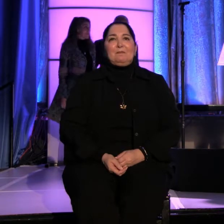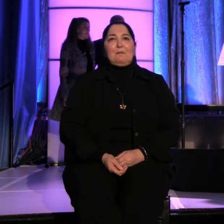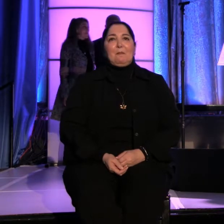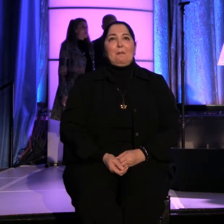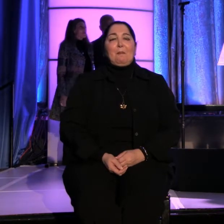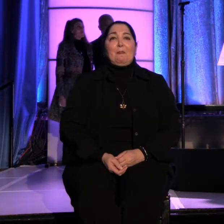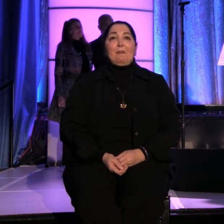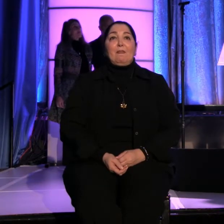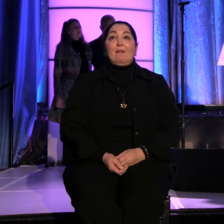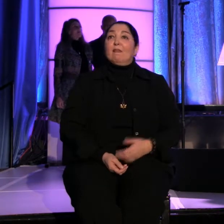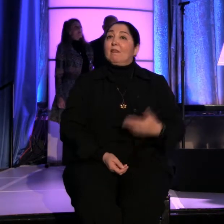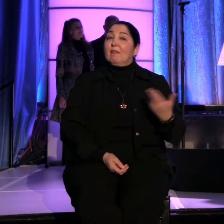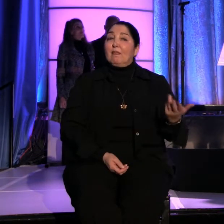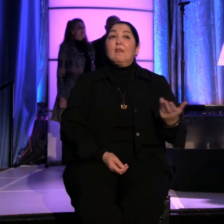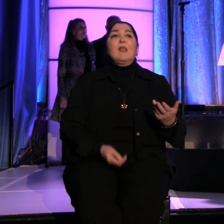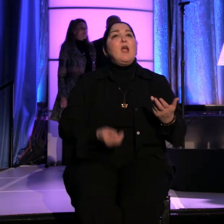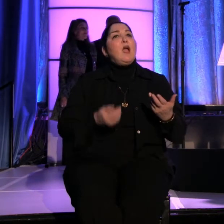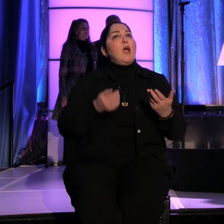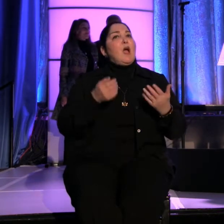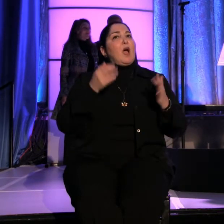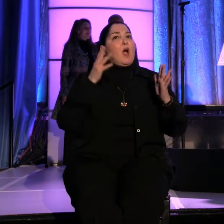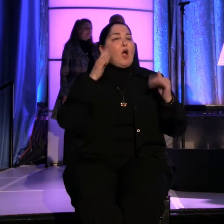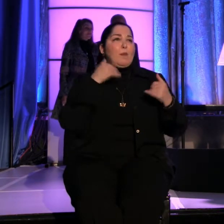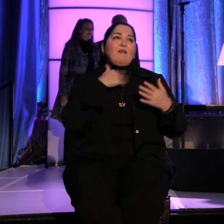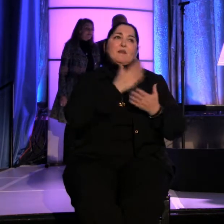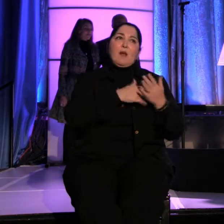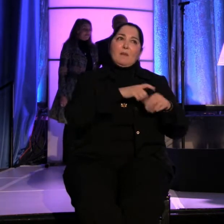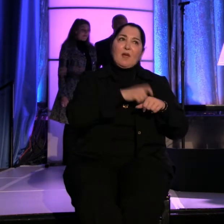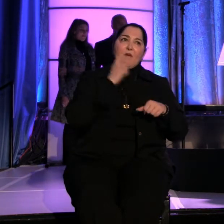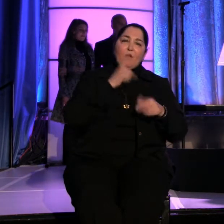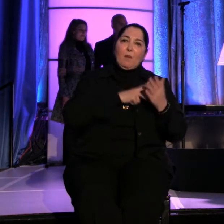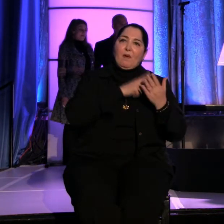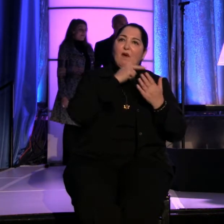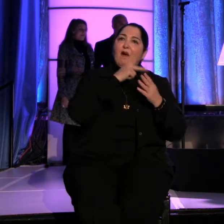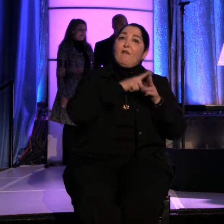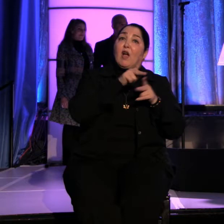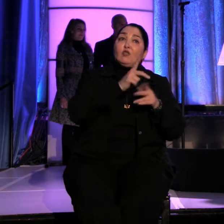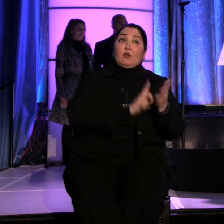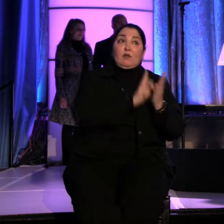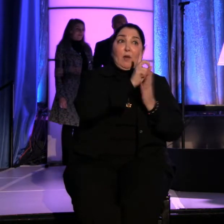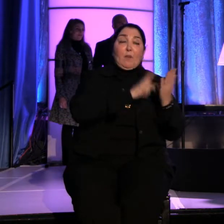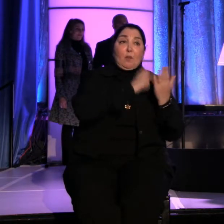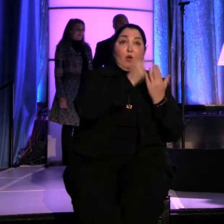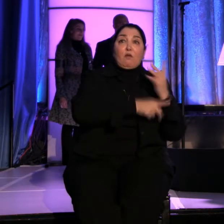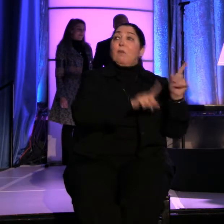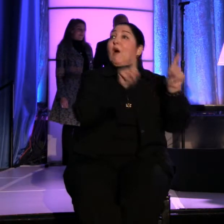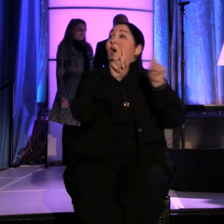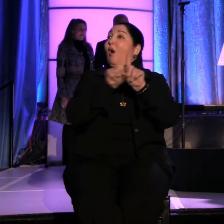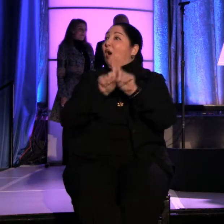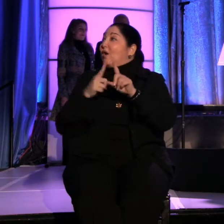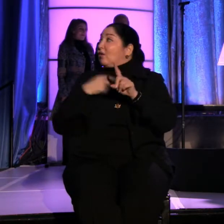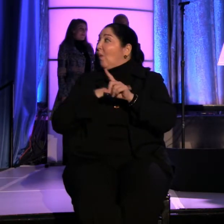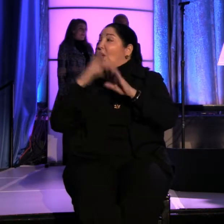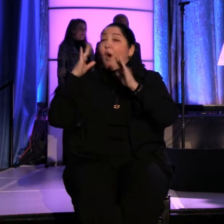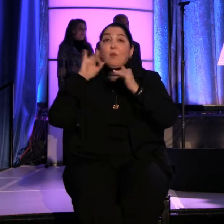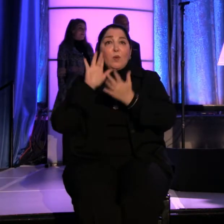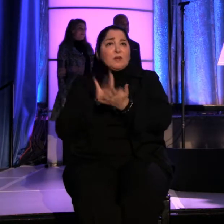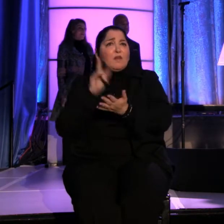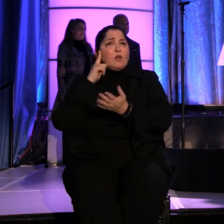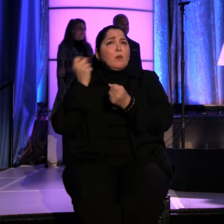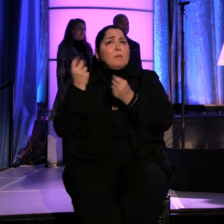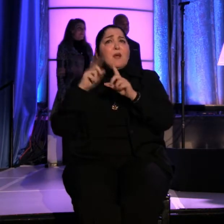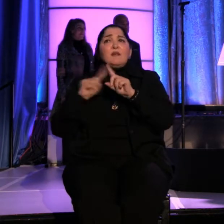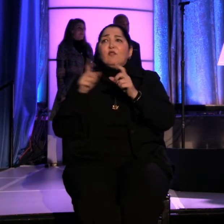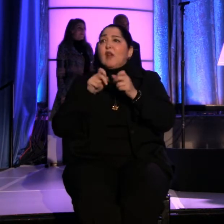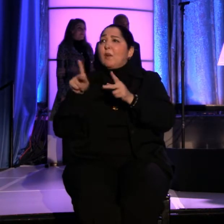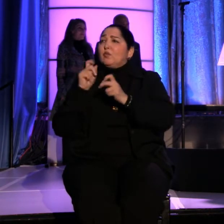In addition to reserving some time for the professional development program, we hope you will also take advantage of many